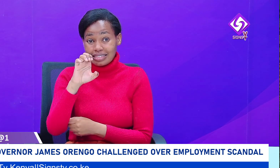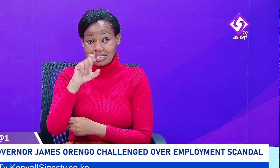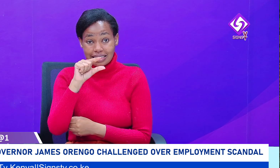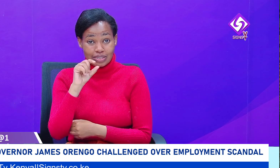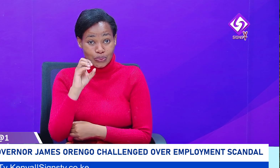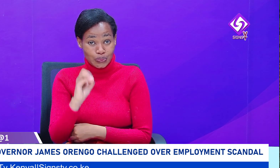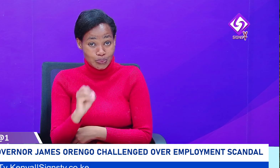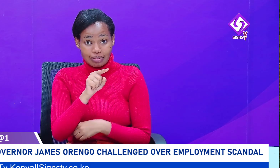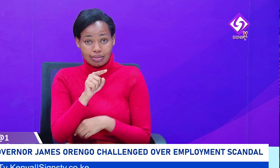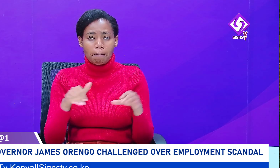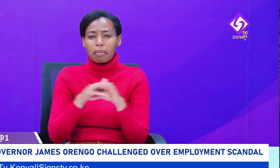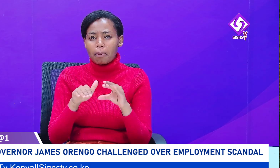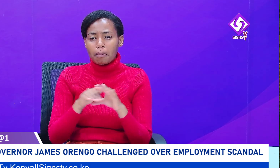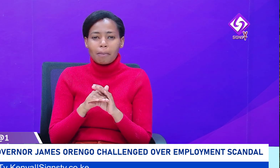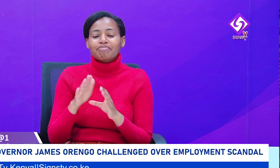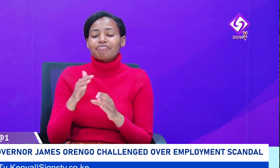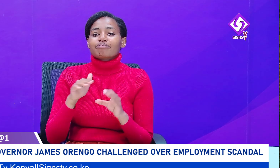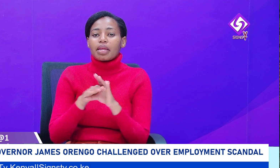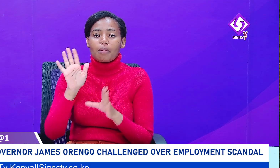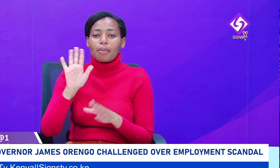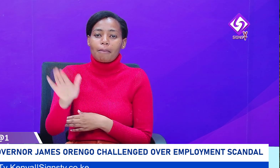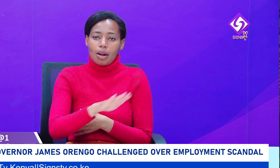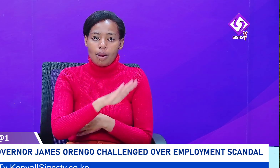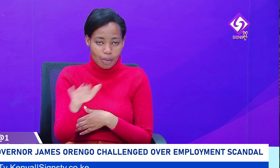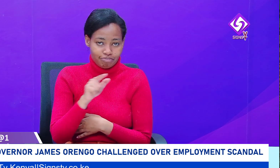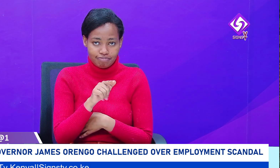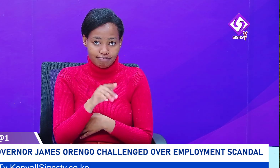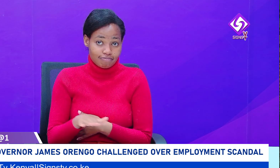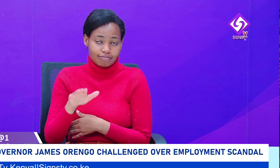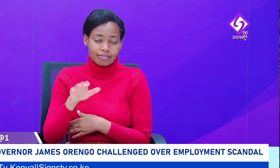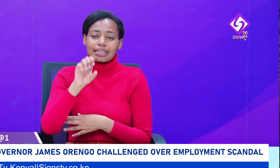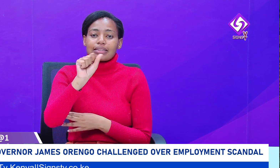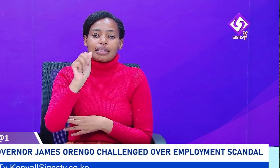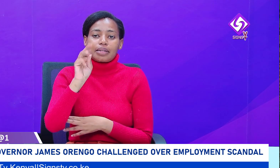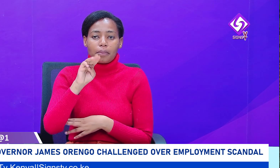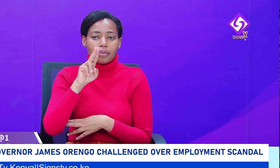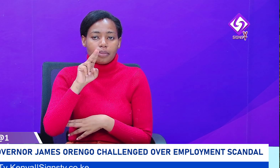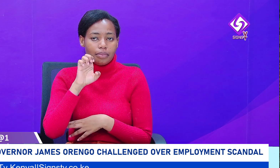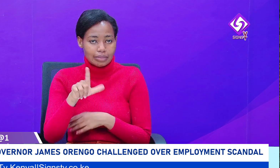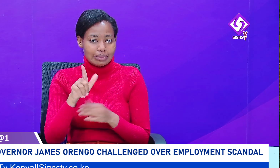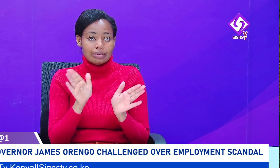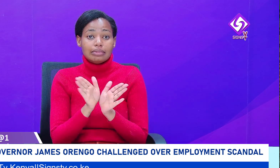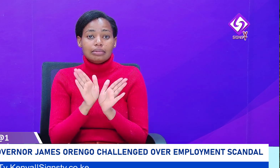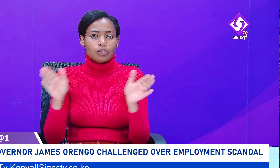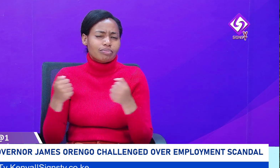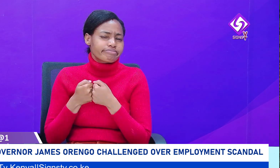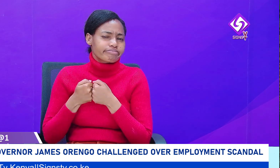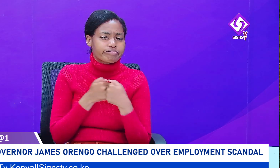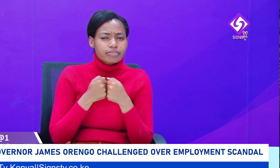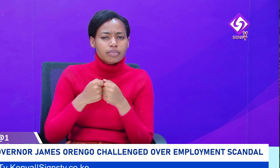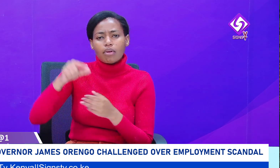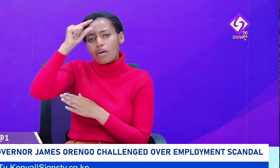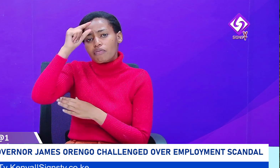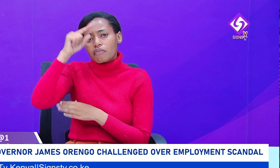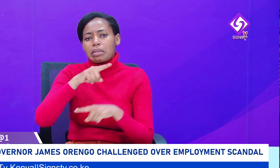A Lego Usonga Member of Parliament, Samuel Atandi, has publicly challenged the governor,